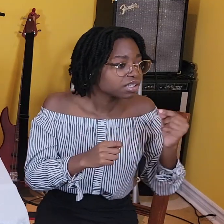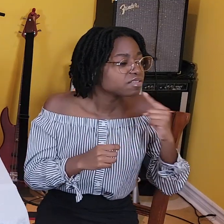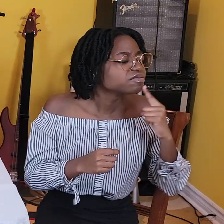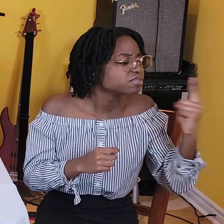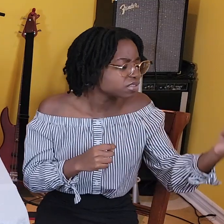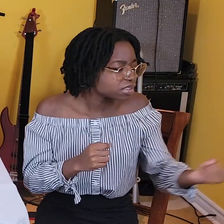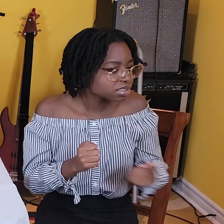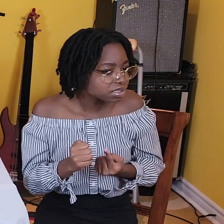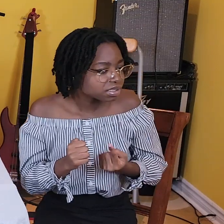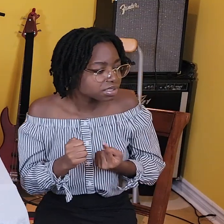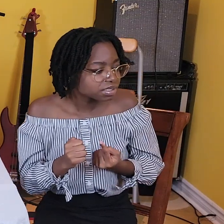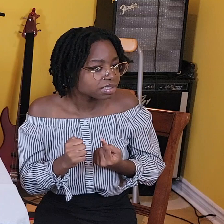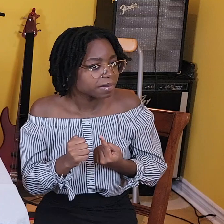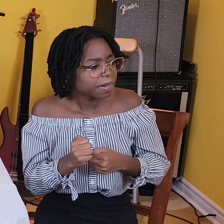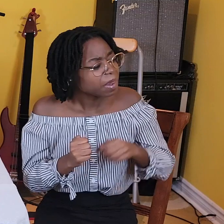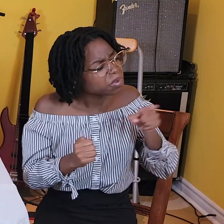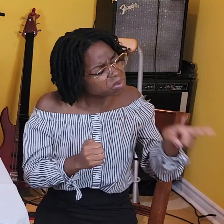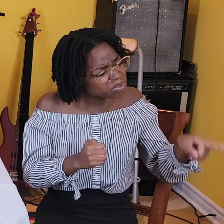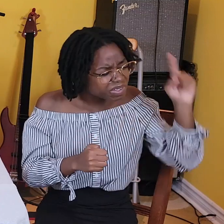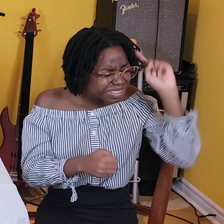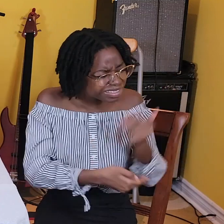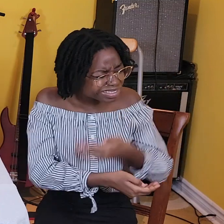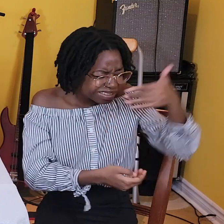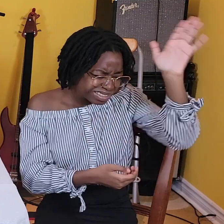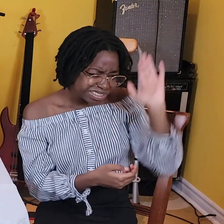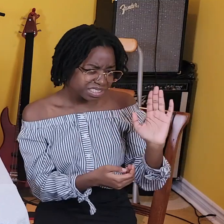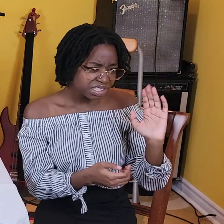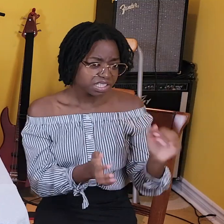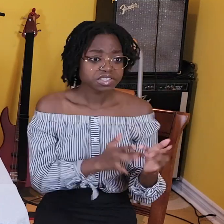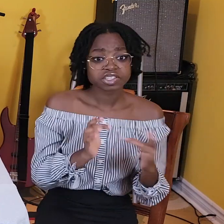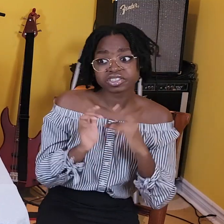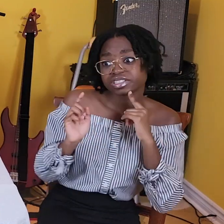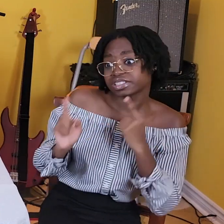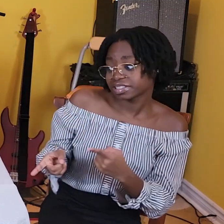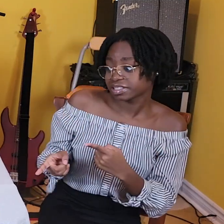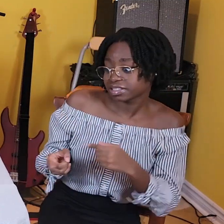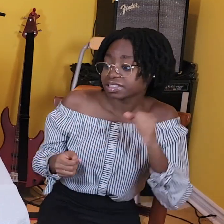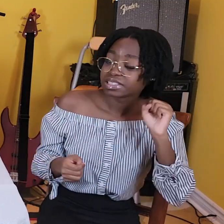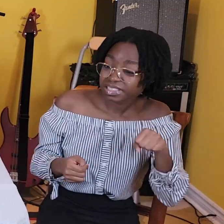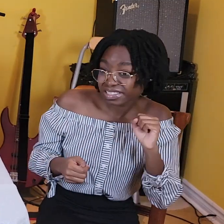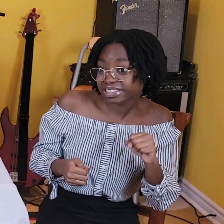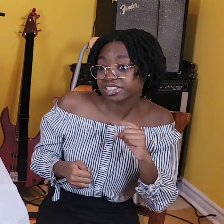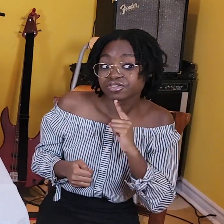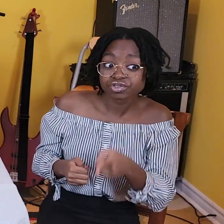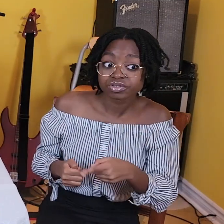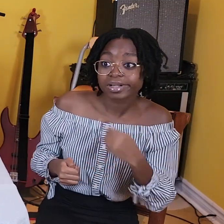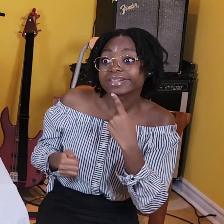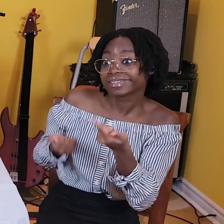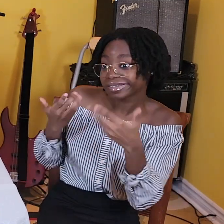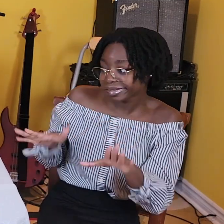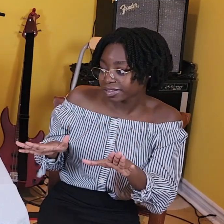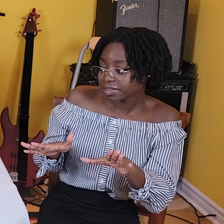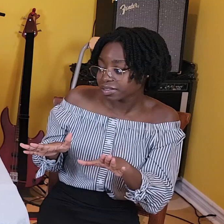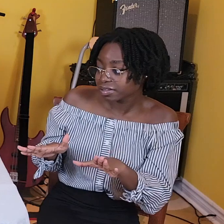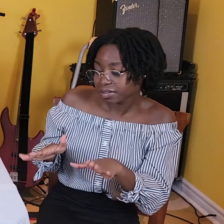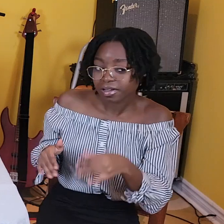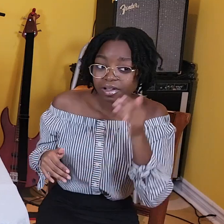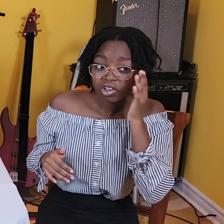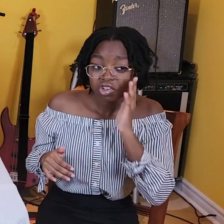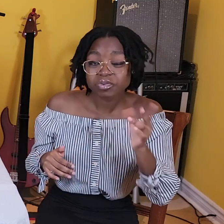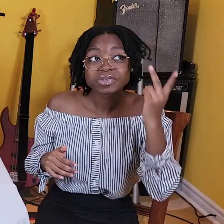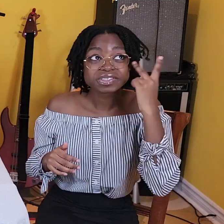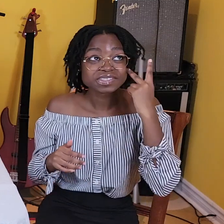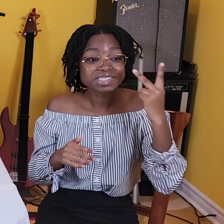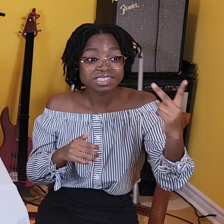is as you said. Nevertheless, I say to you, hereafter you will see the Son of Man sitting at the right hand of the